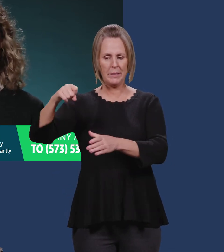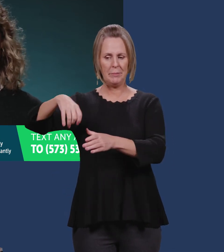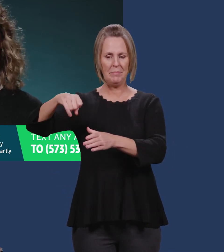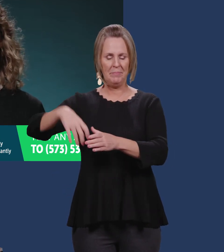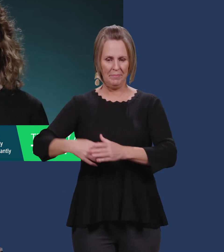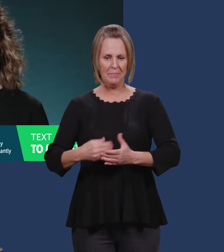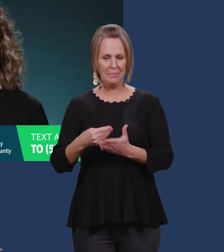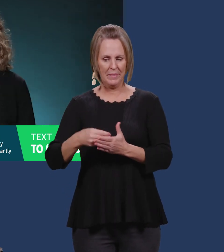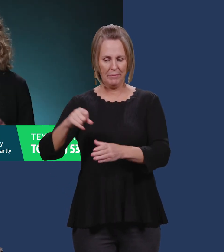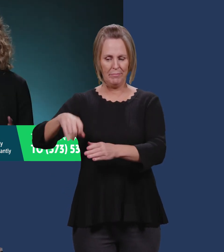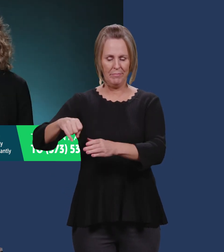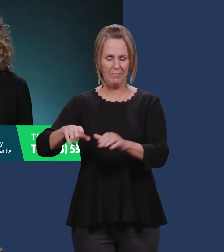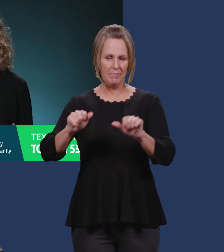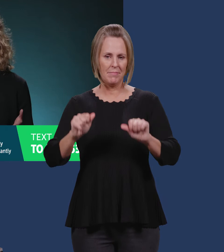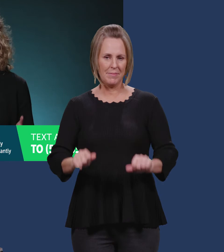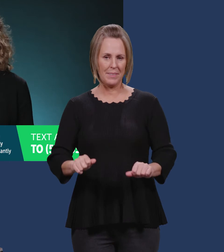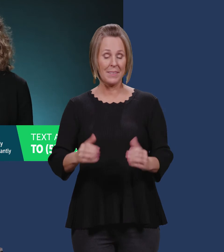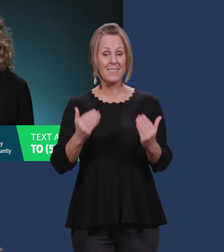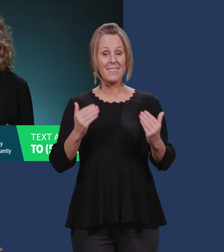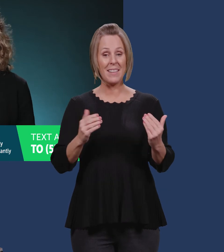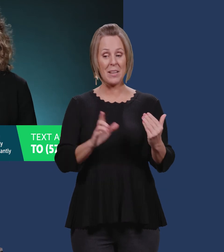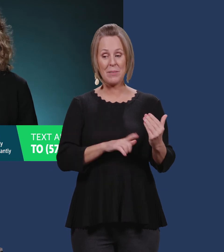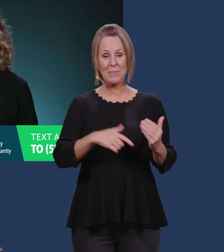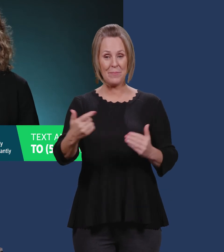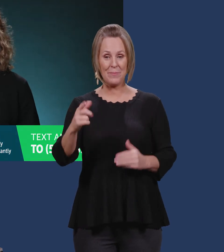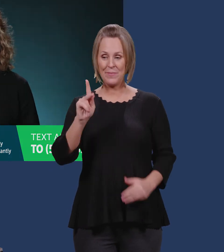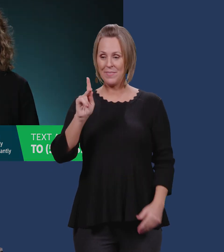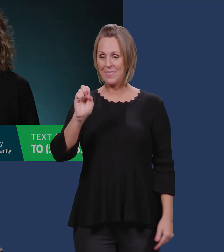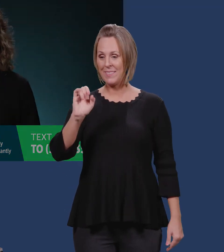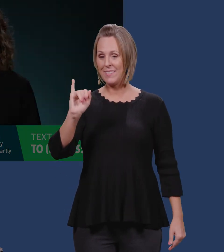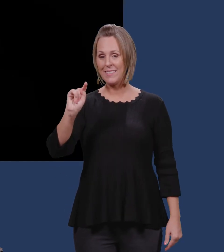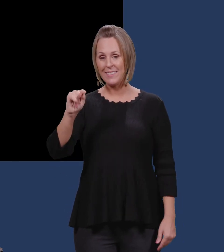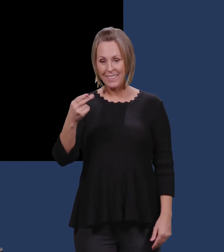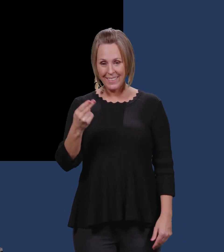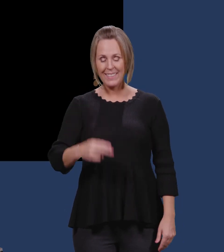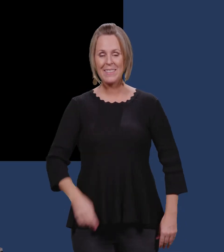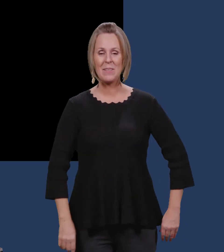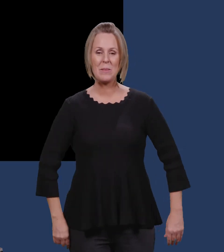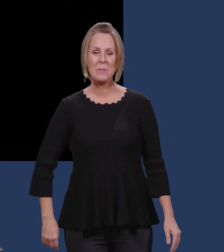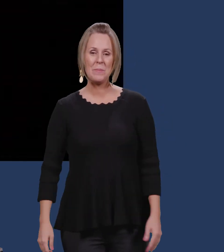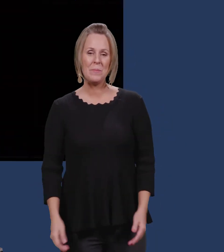exit the auditorium. And now let's hear from Keith.